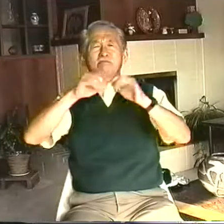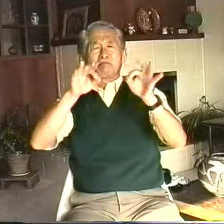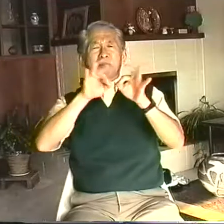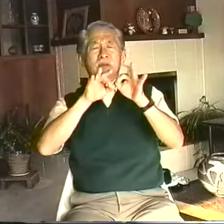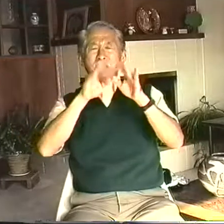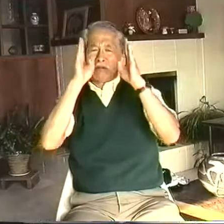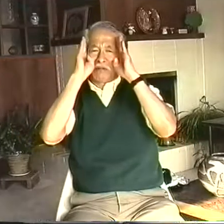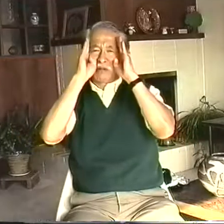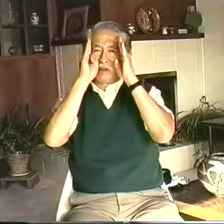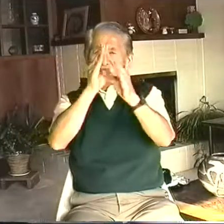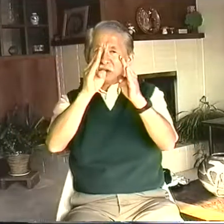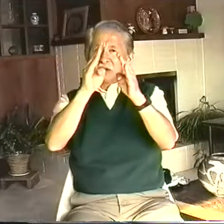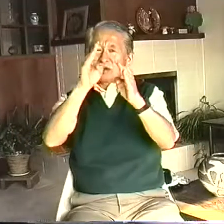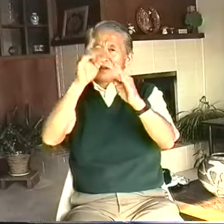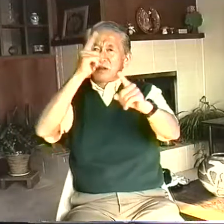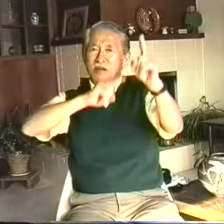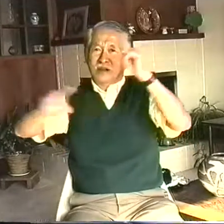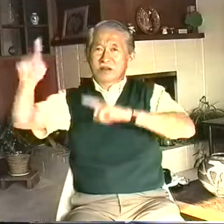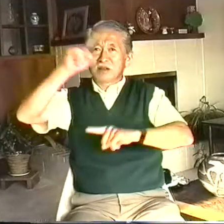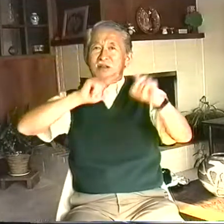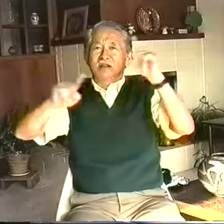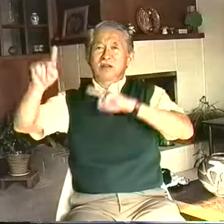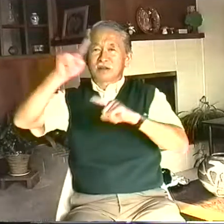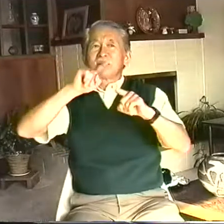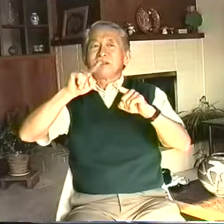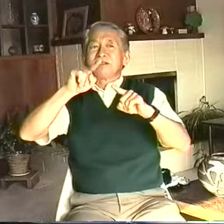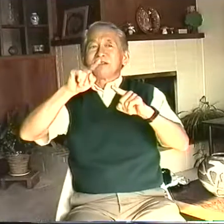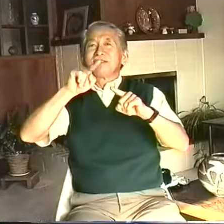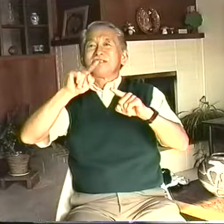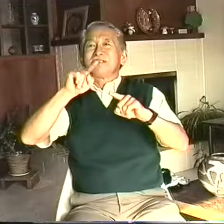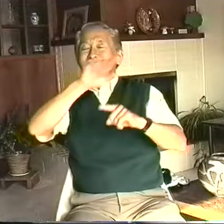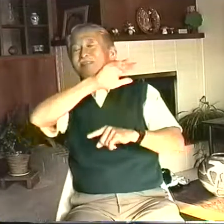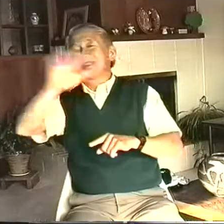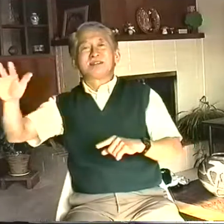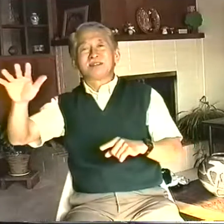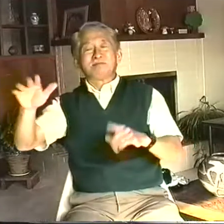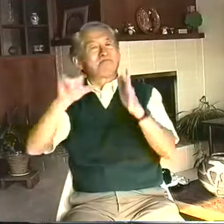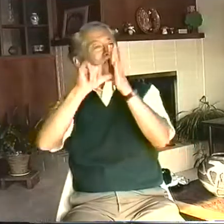reading signs, especially fingerspelling. That's very important to focus